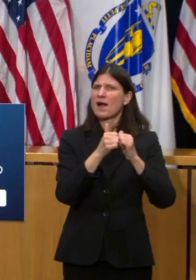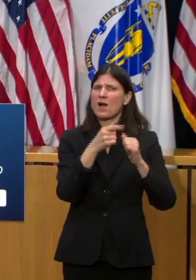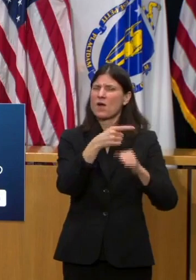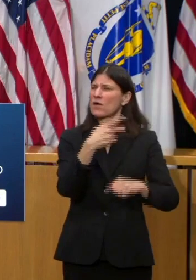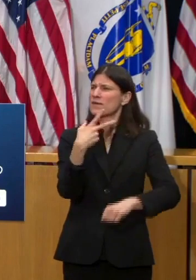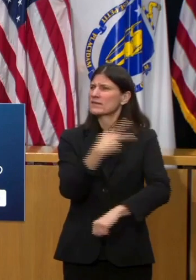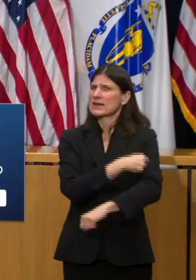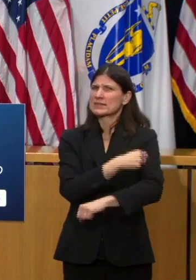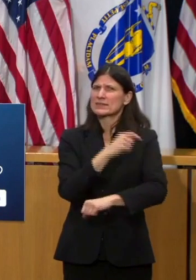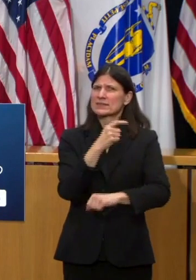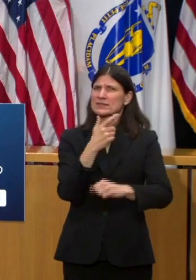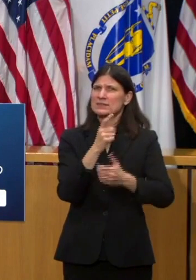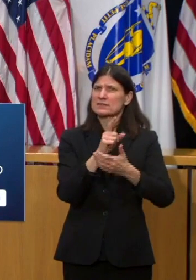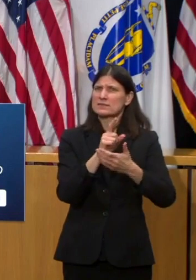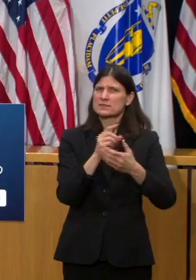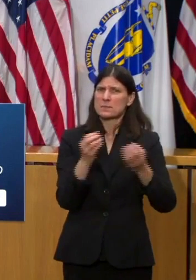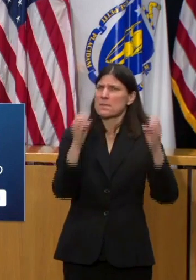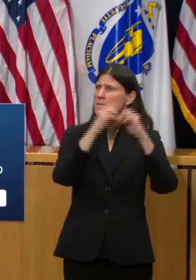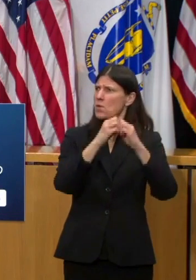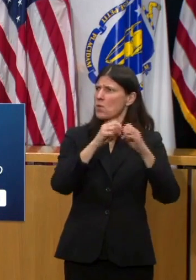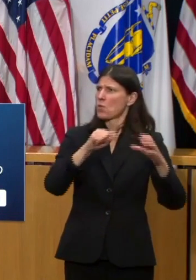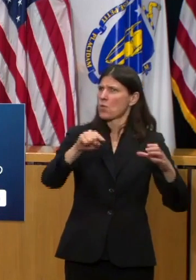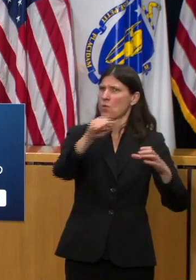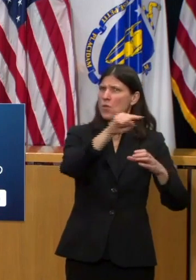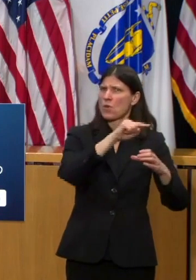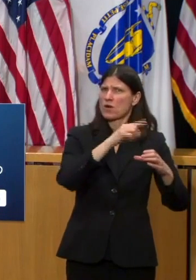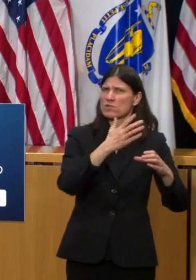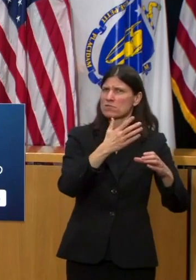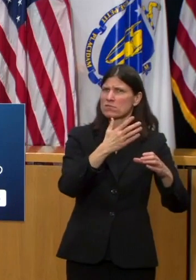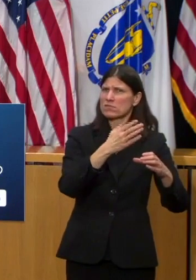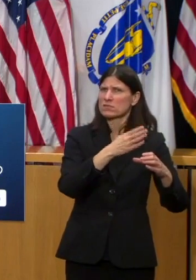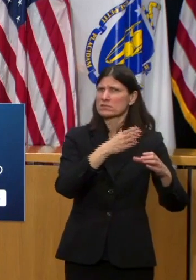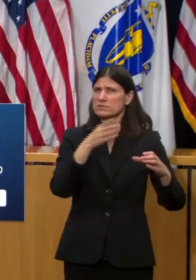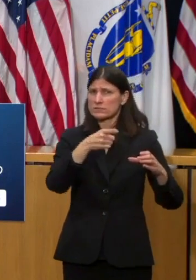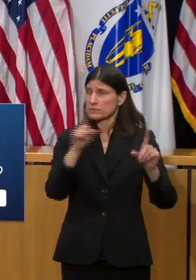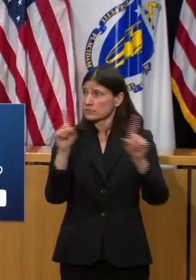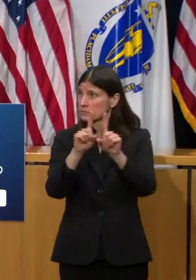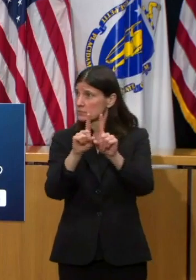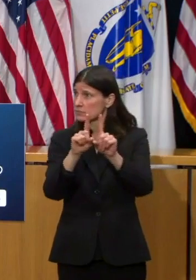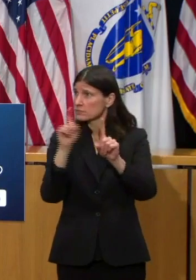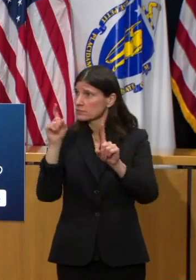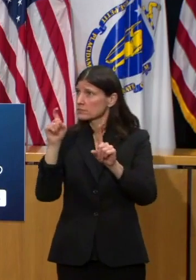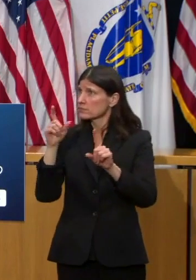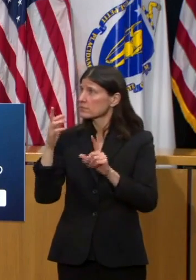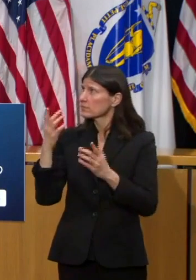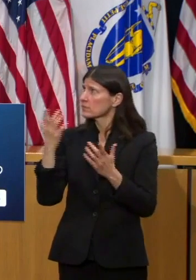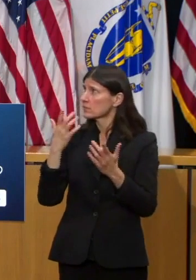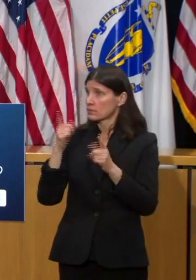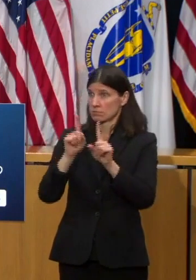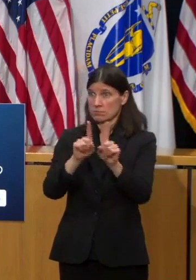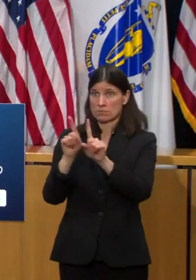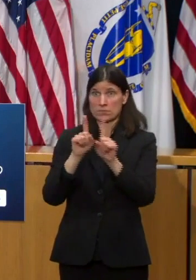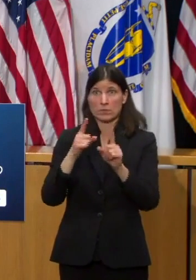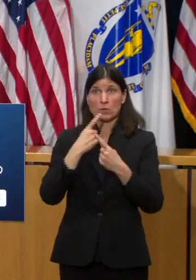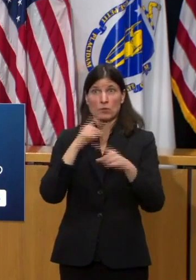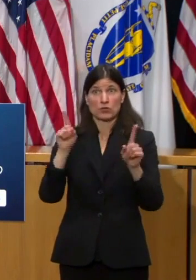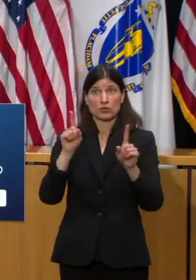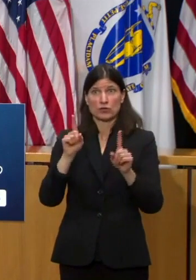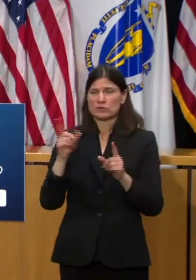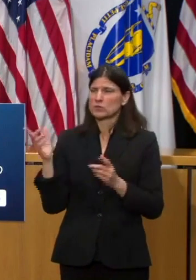but obviously it was for the mass sites to make sure that we could get them into that more efficient system. So